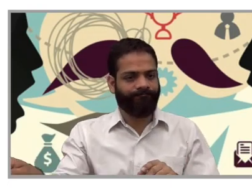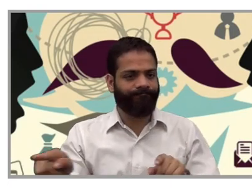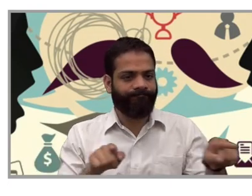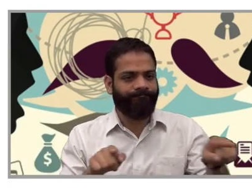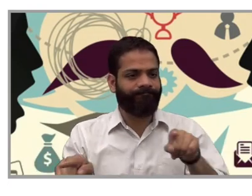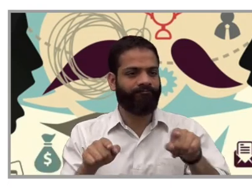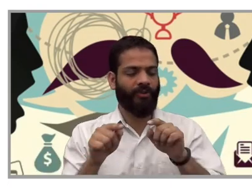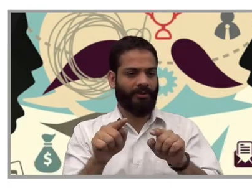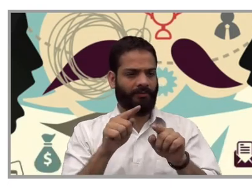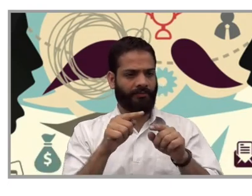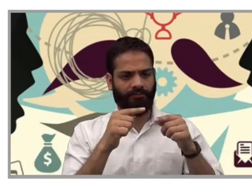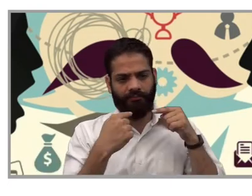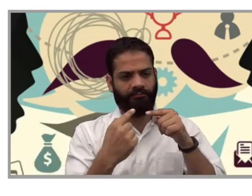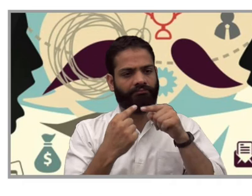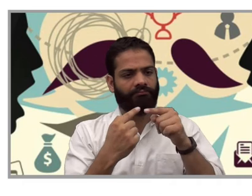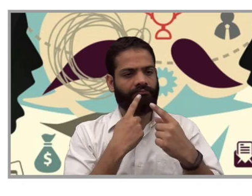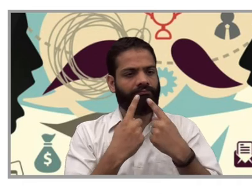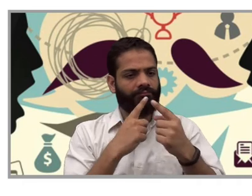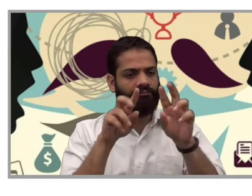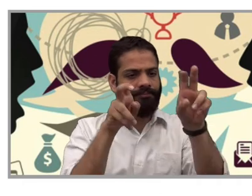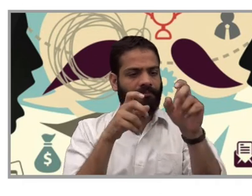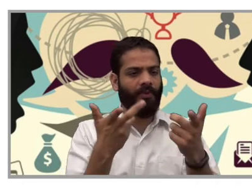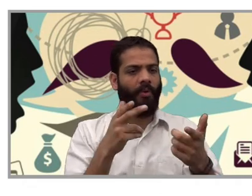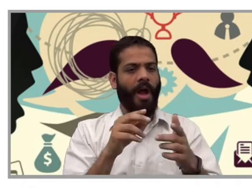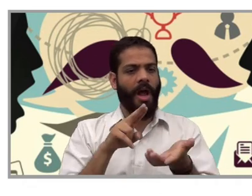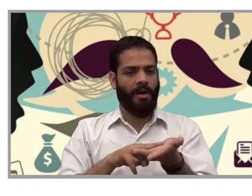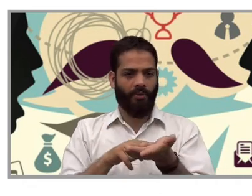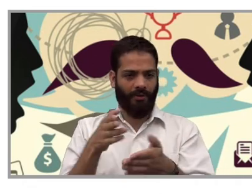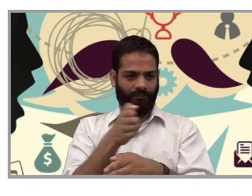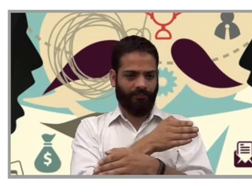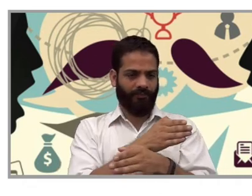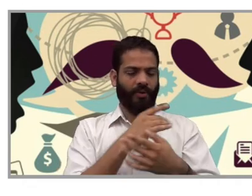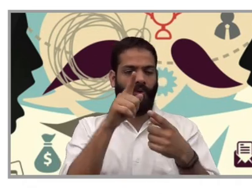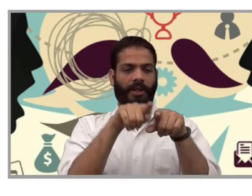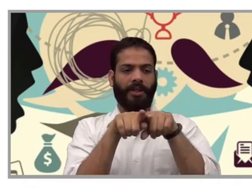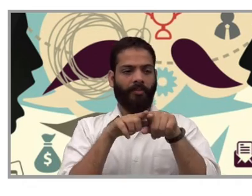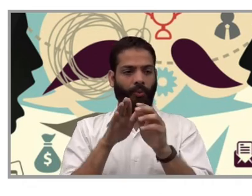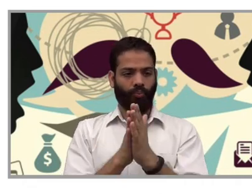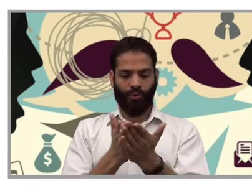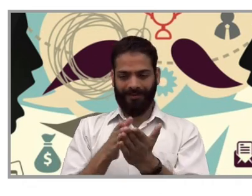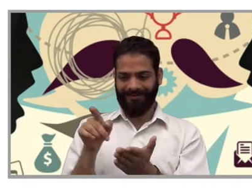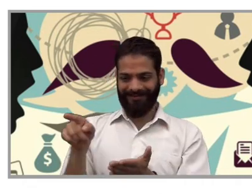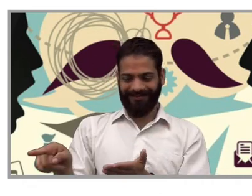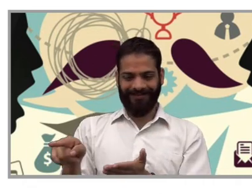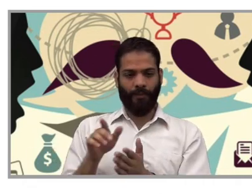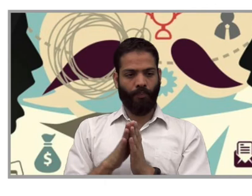Although there are various accounts to argue that such indexation is not an instance of pronoun, we will